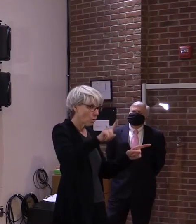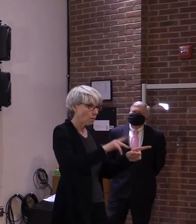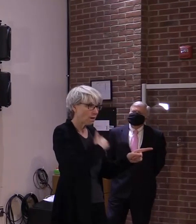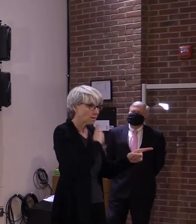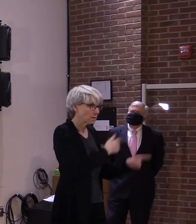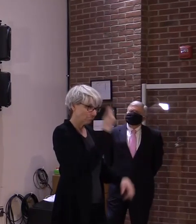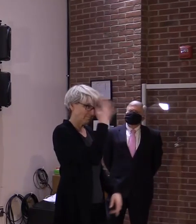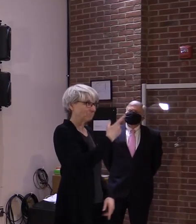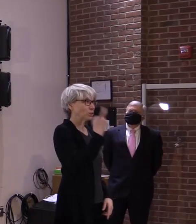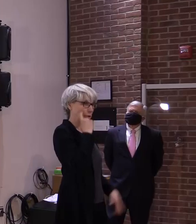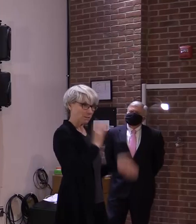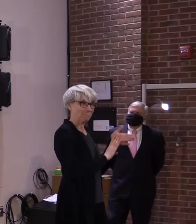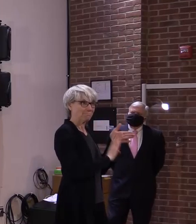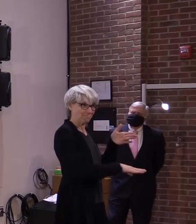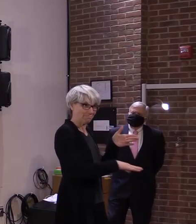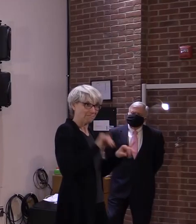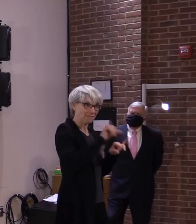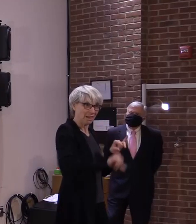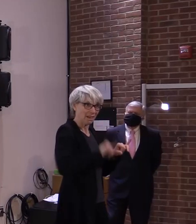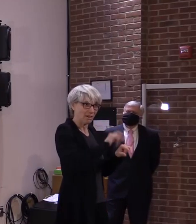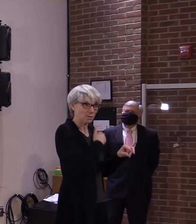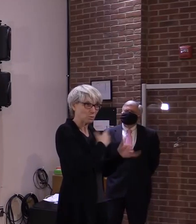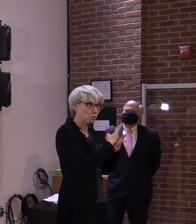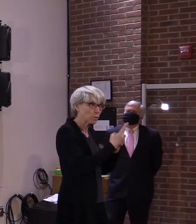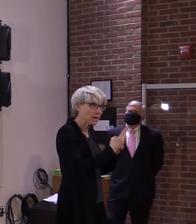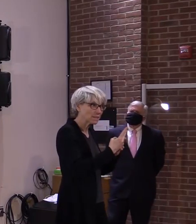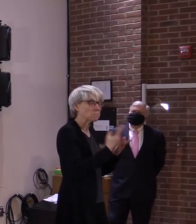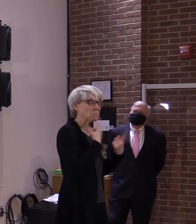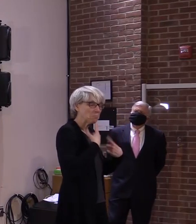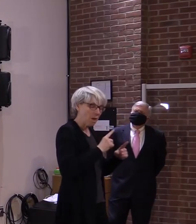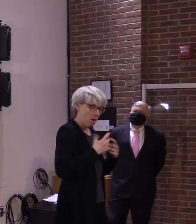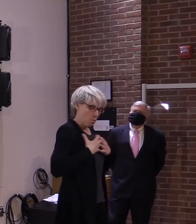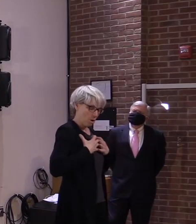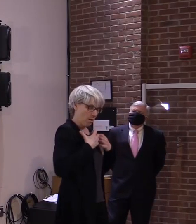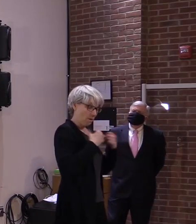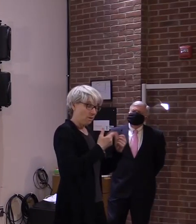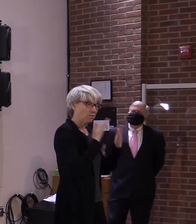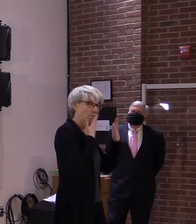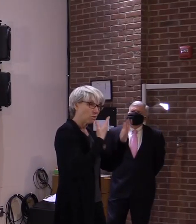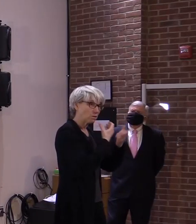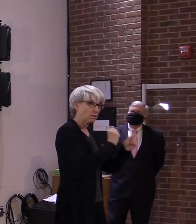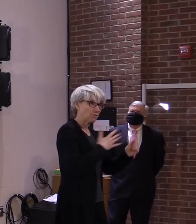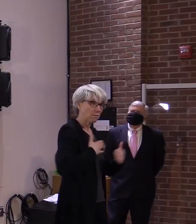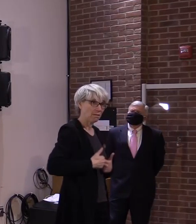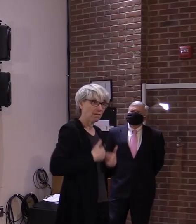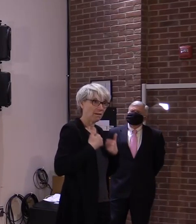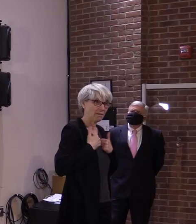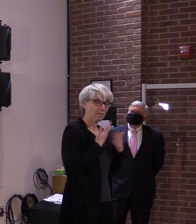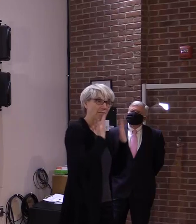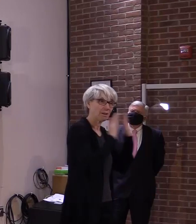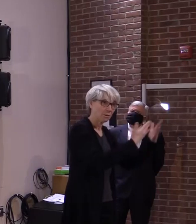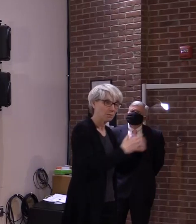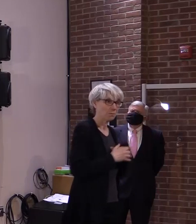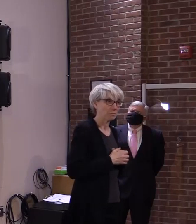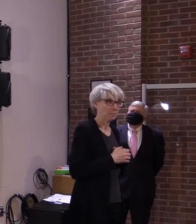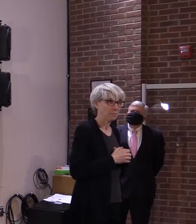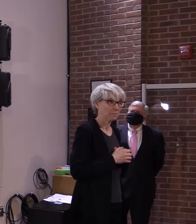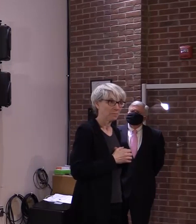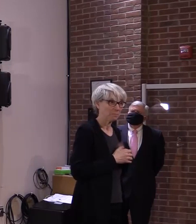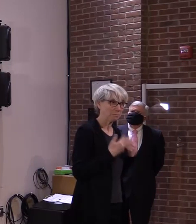being in the hospital for 2 weeks. He was calling to say that our program had saved his life and to thank us.